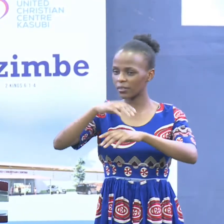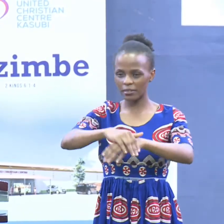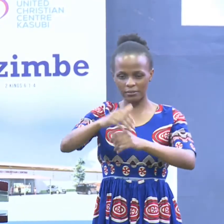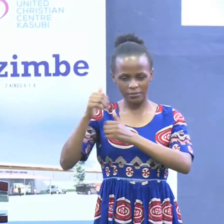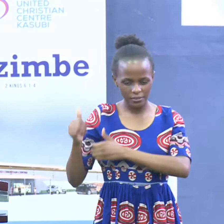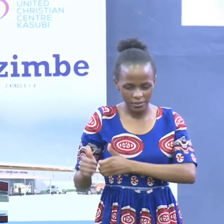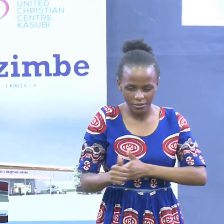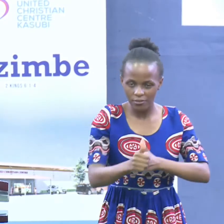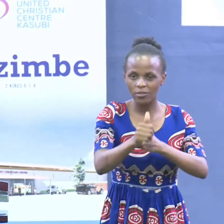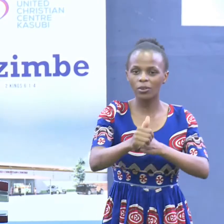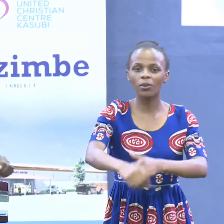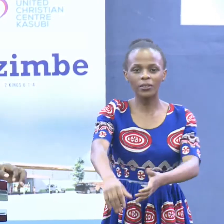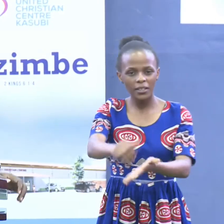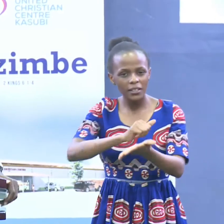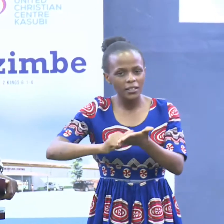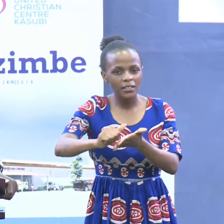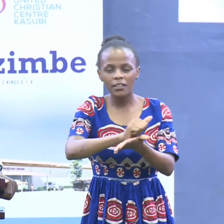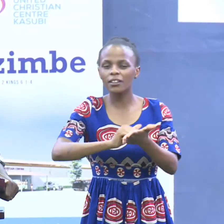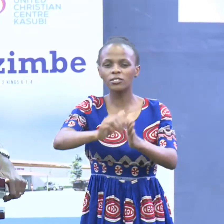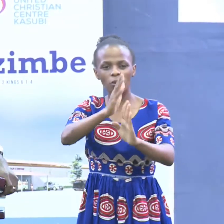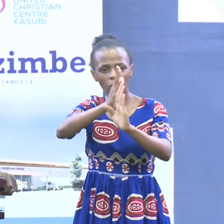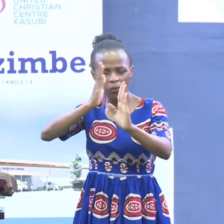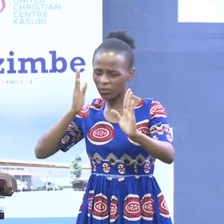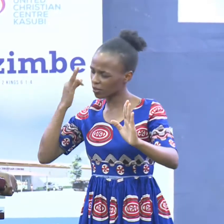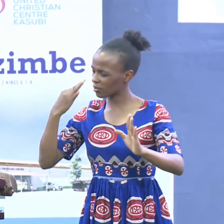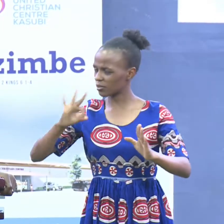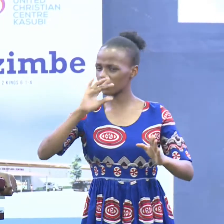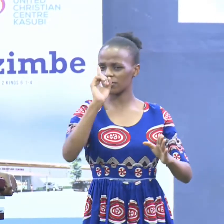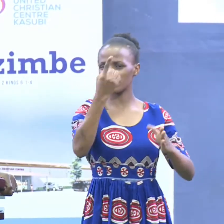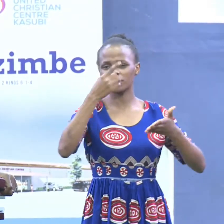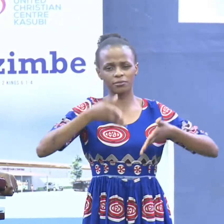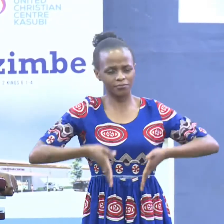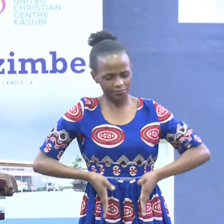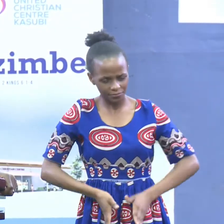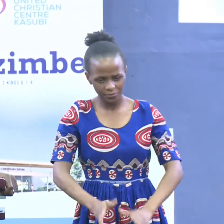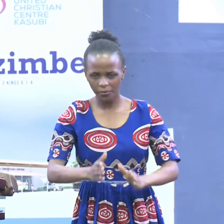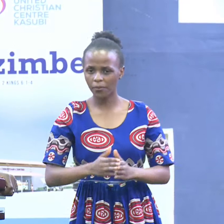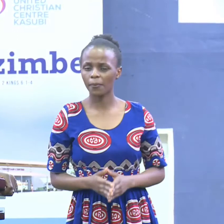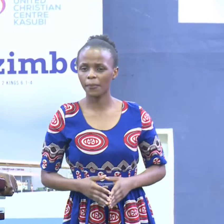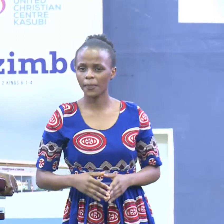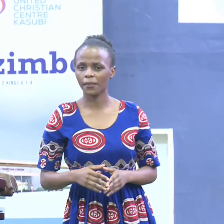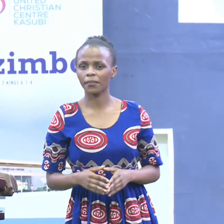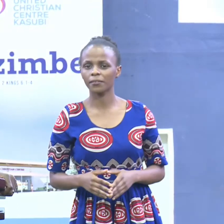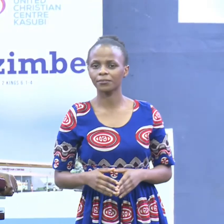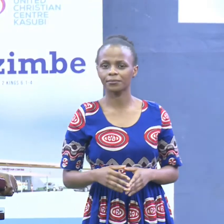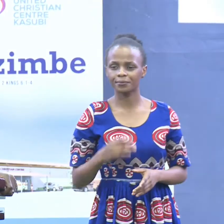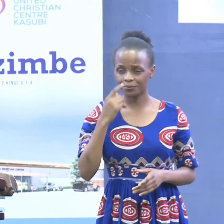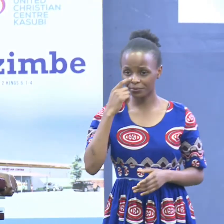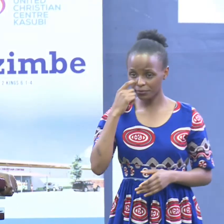ya mubereberye. We are going to see some instances when the Lord didn't follow the natural order of the firstborn.